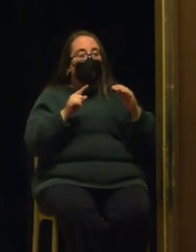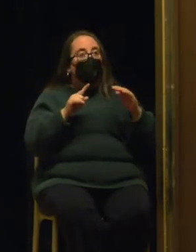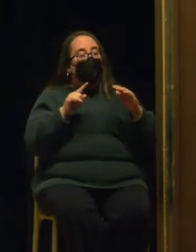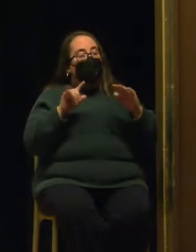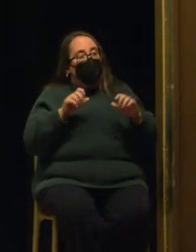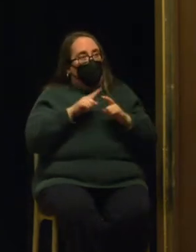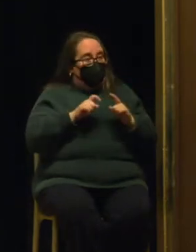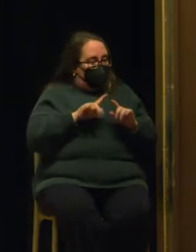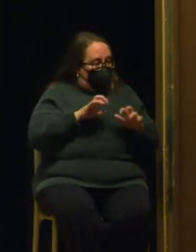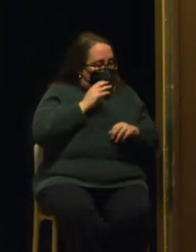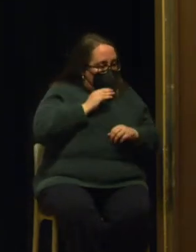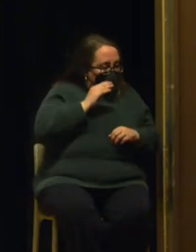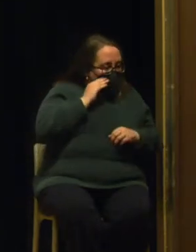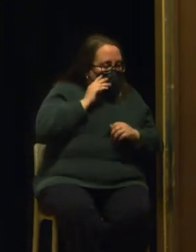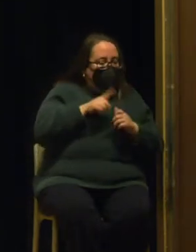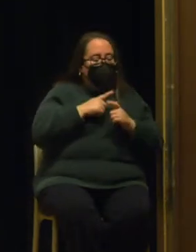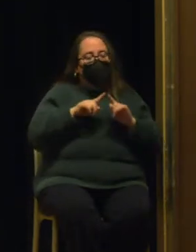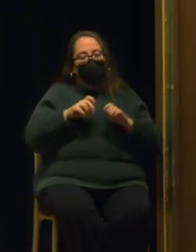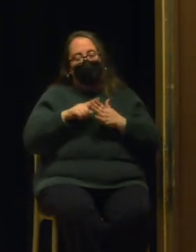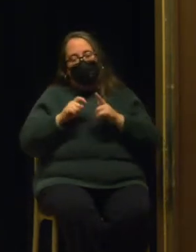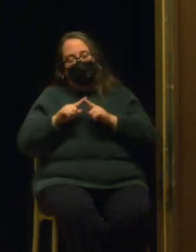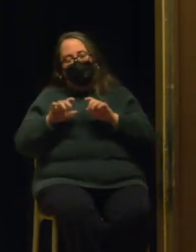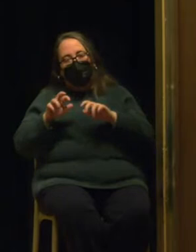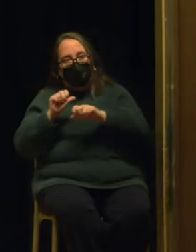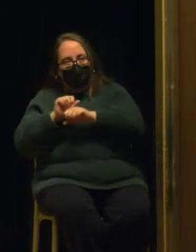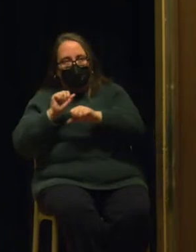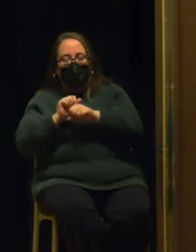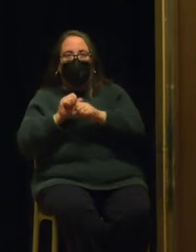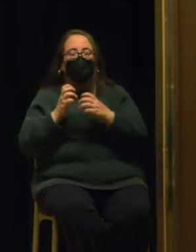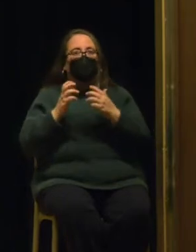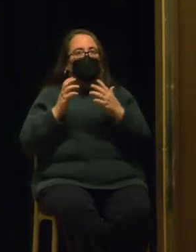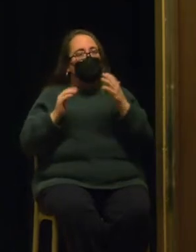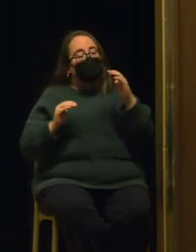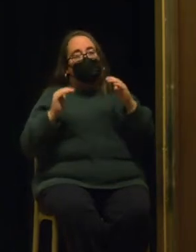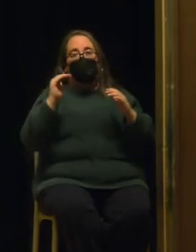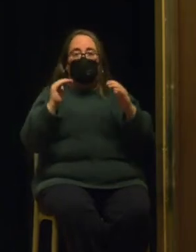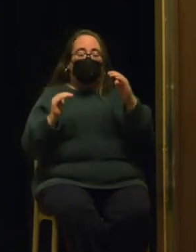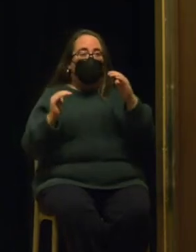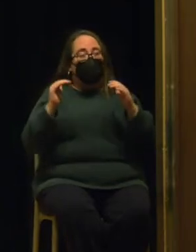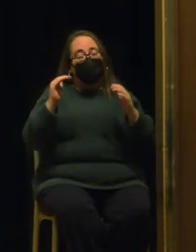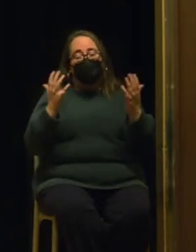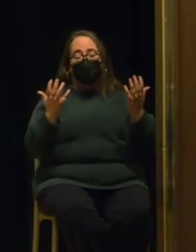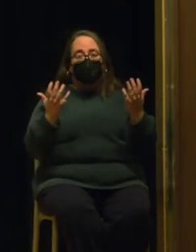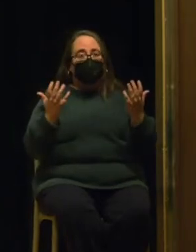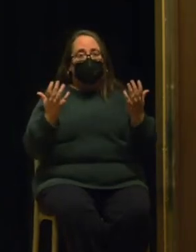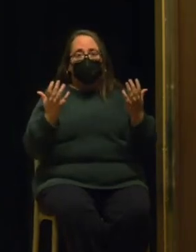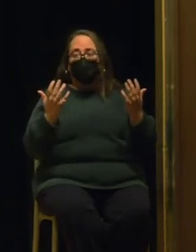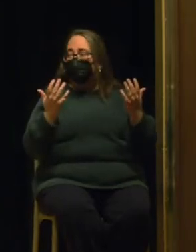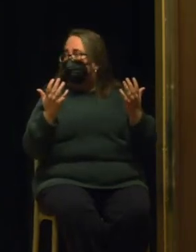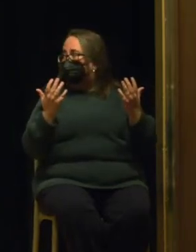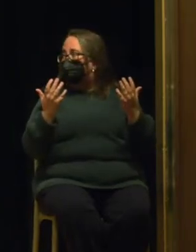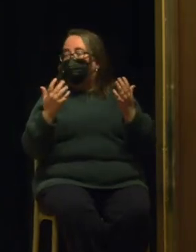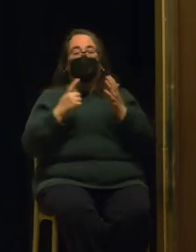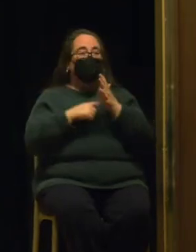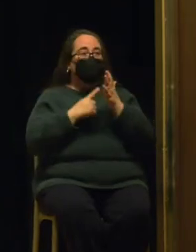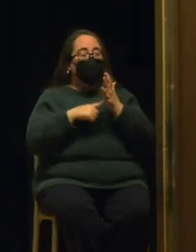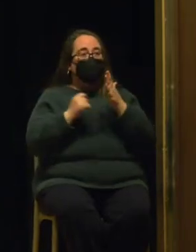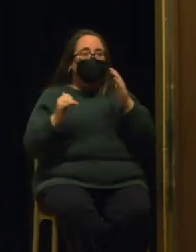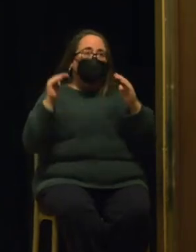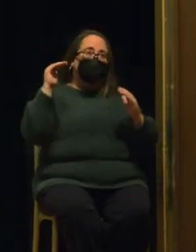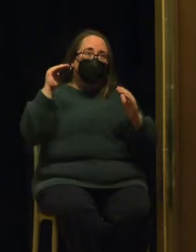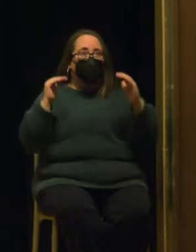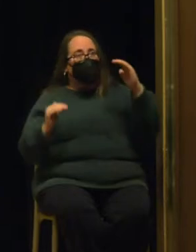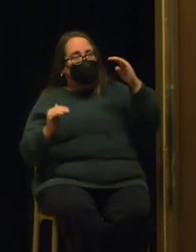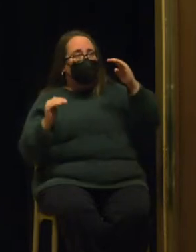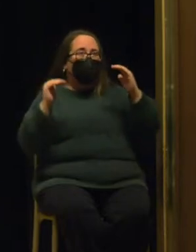at home when you have to do it. You're going to do what you have to do at work. And sometimes it's like a seesaw. Yeah, it's up